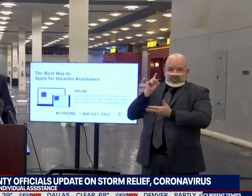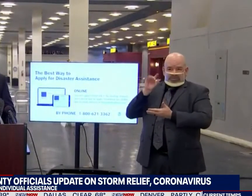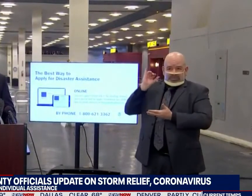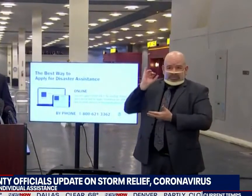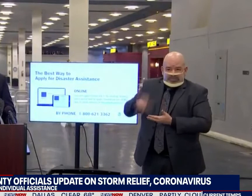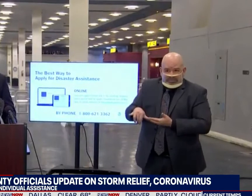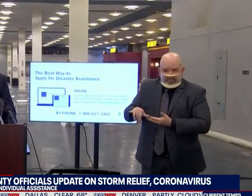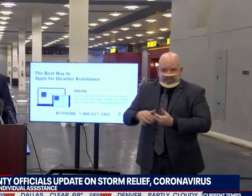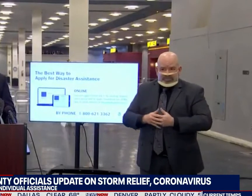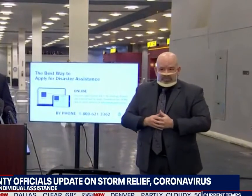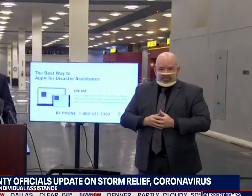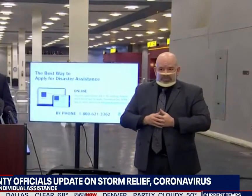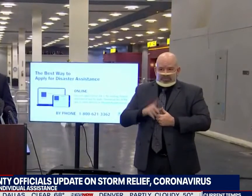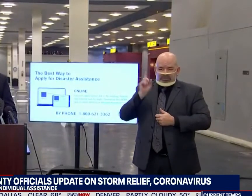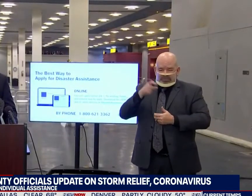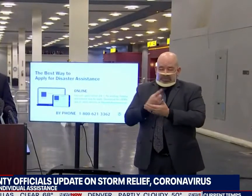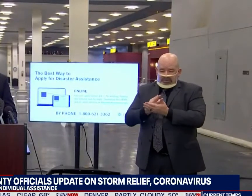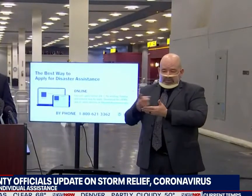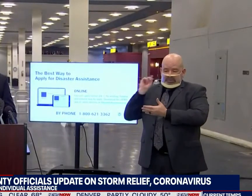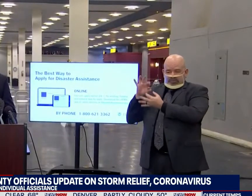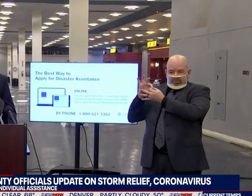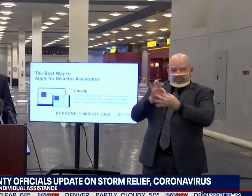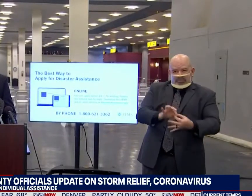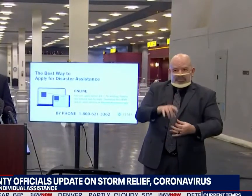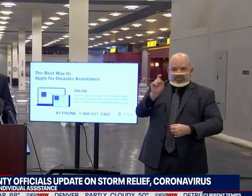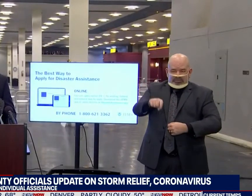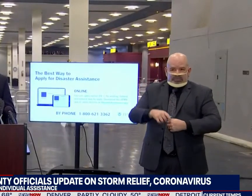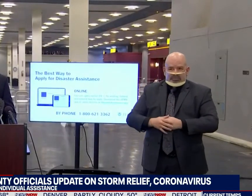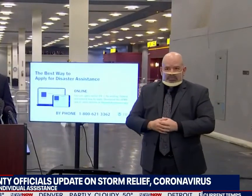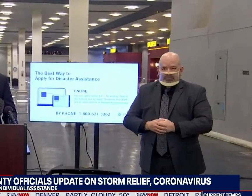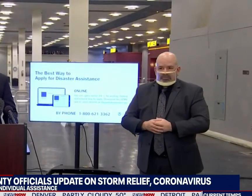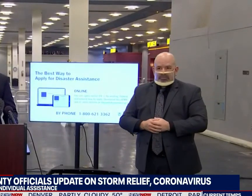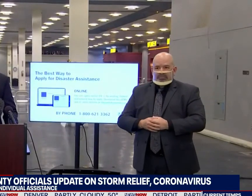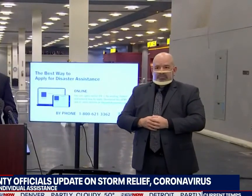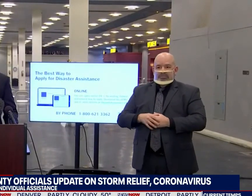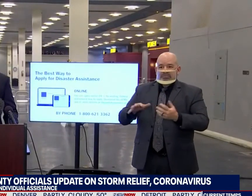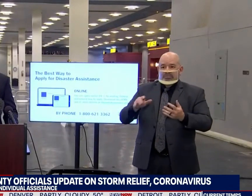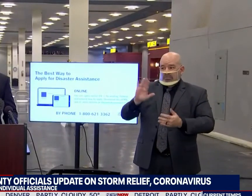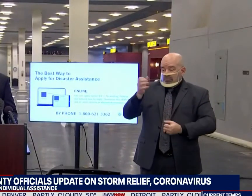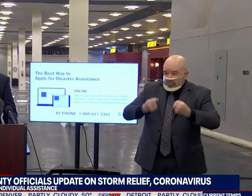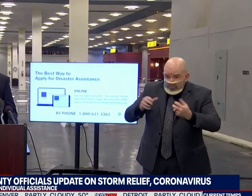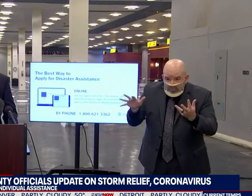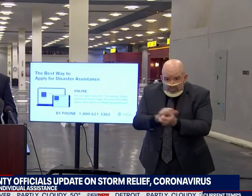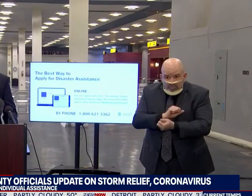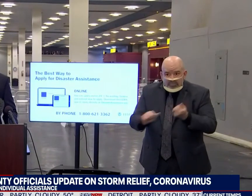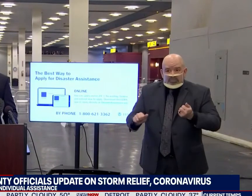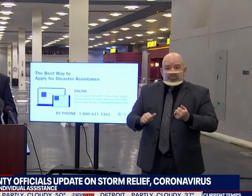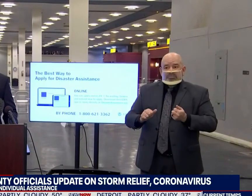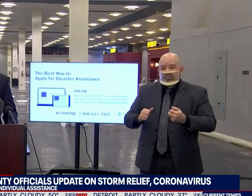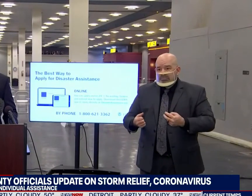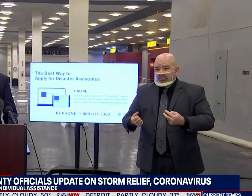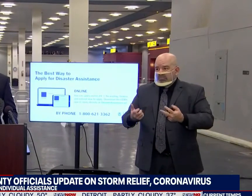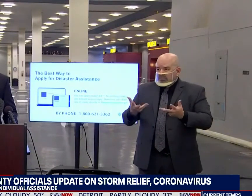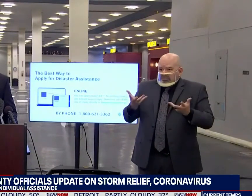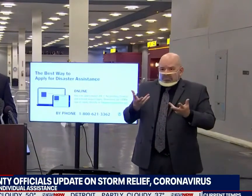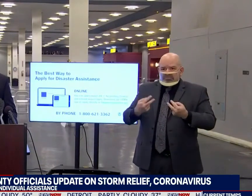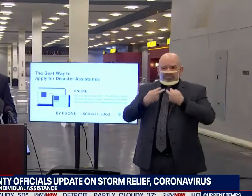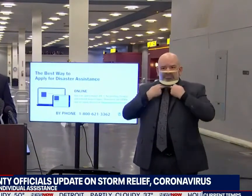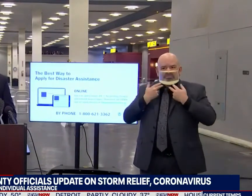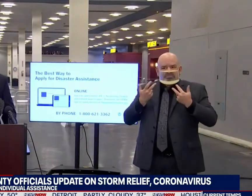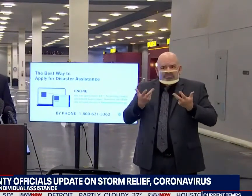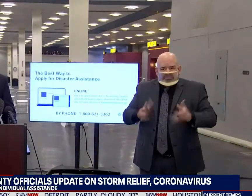dehumidifiers that you might buy or rent. Damage to an essential vehicle. So, if your vehicle was damaged by the storm, moving